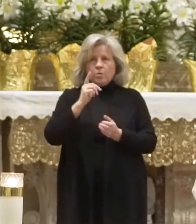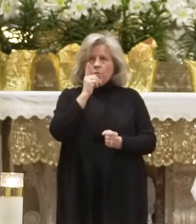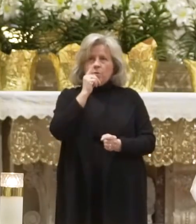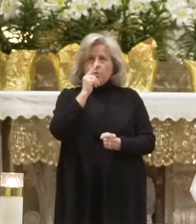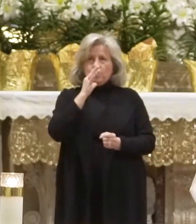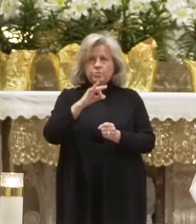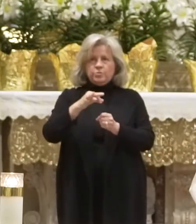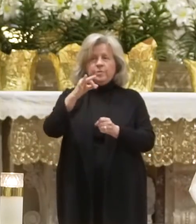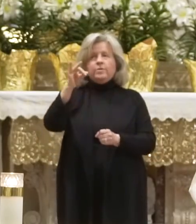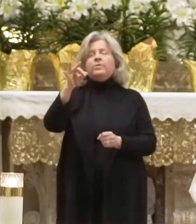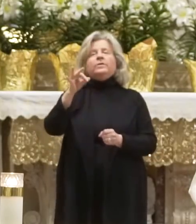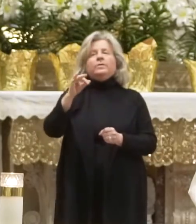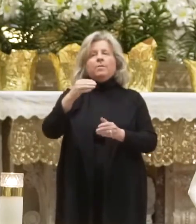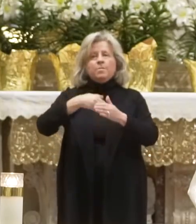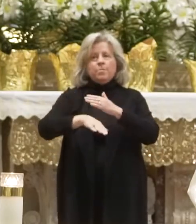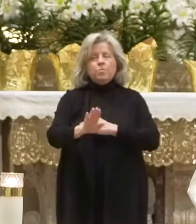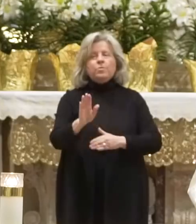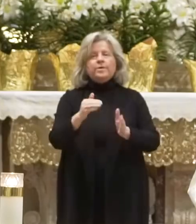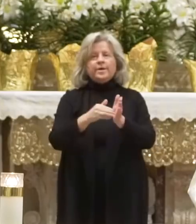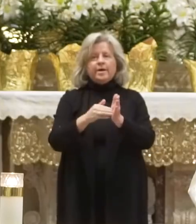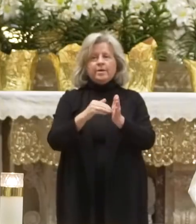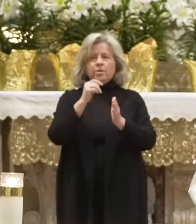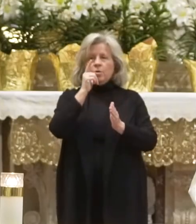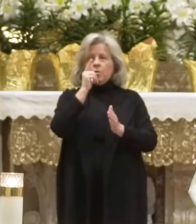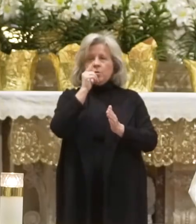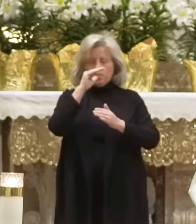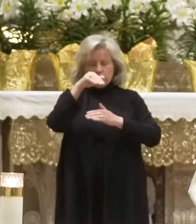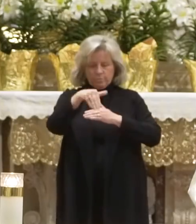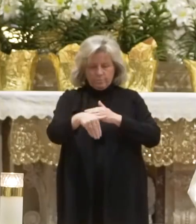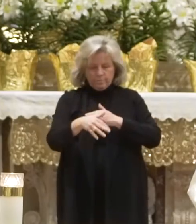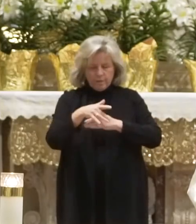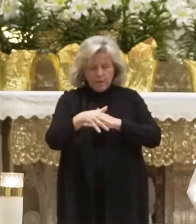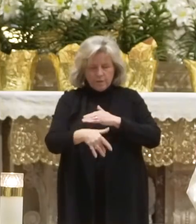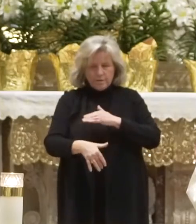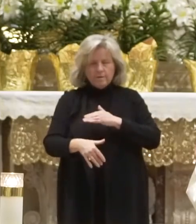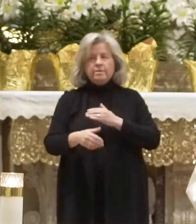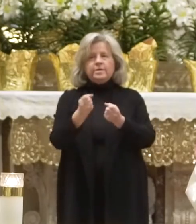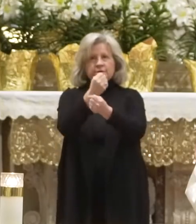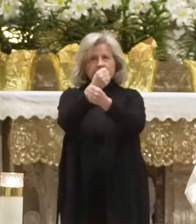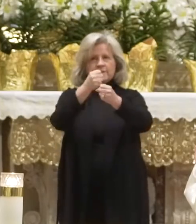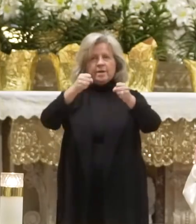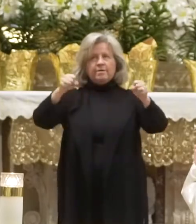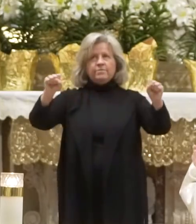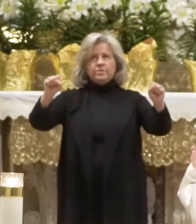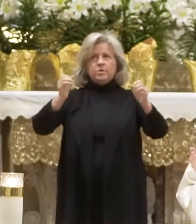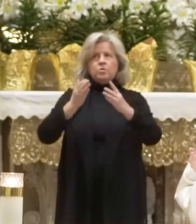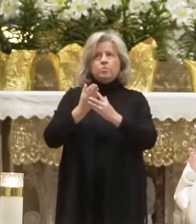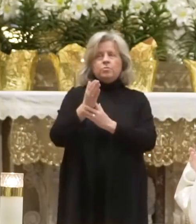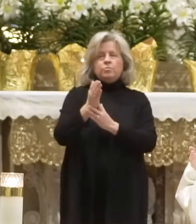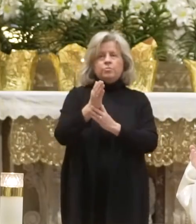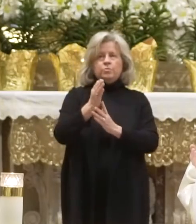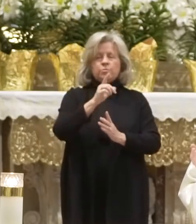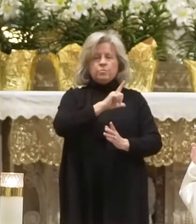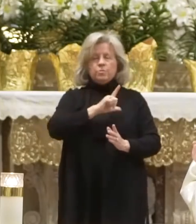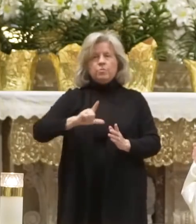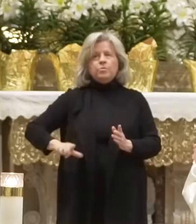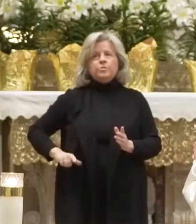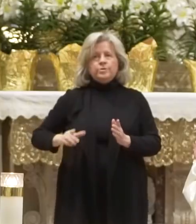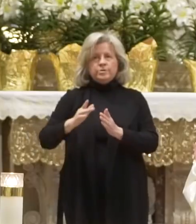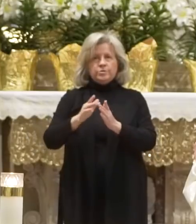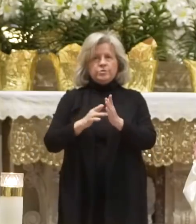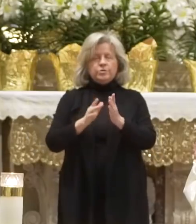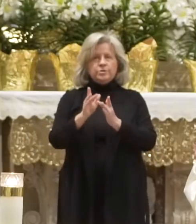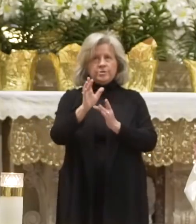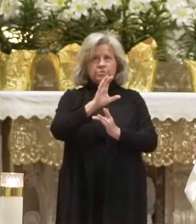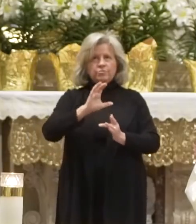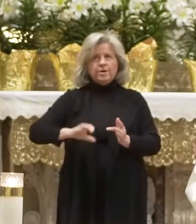been reborn, by whose blood they have been redeemed. Through our Lord Jesus Christ, your Son, who lives